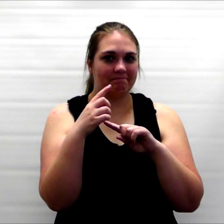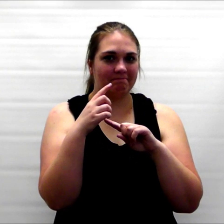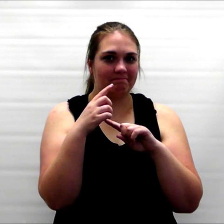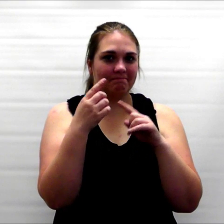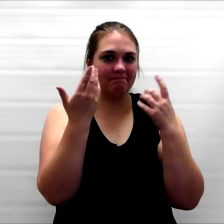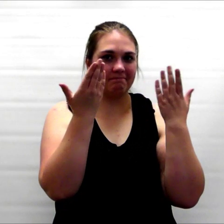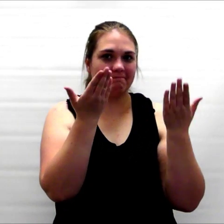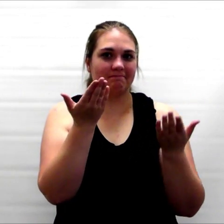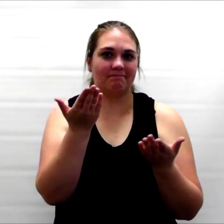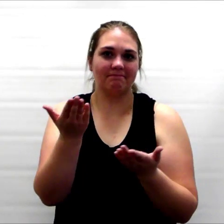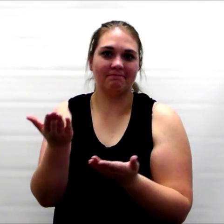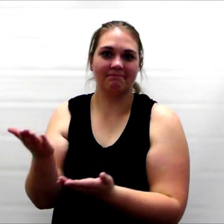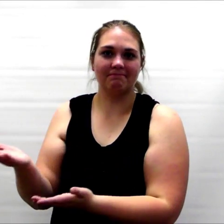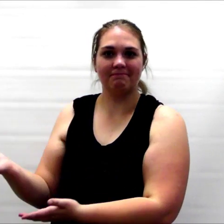Here you go.